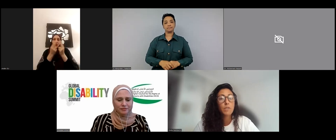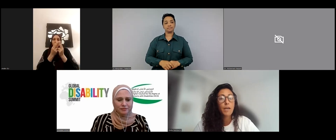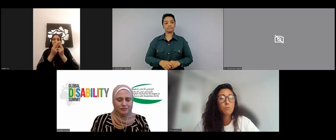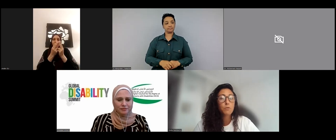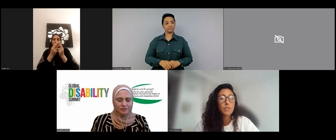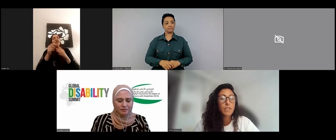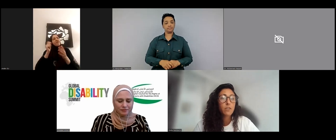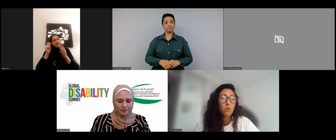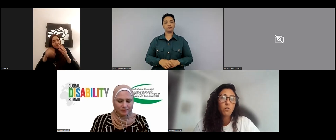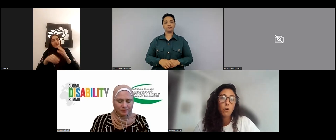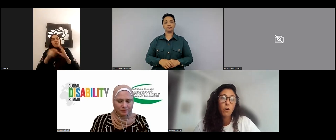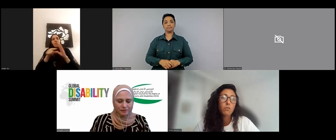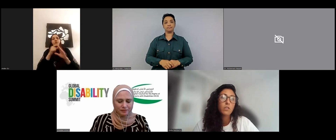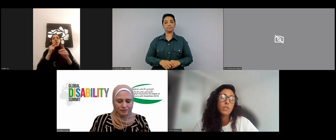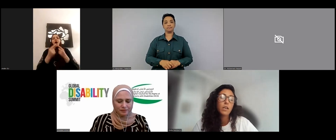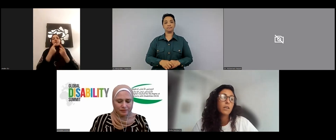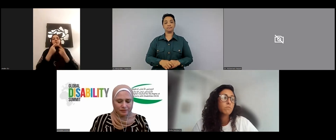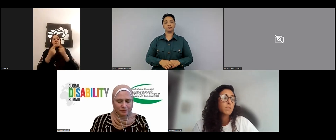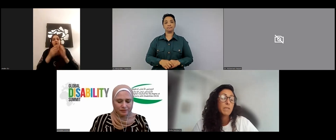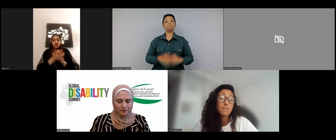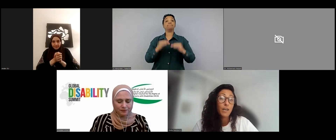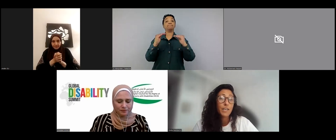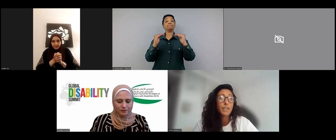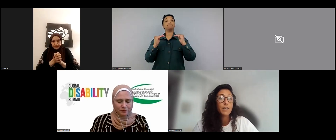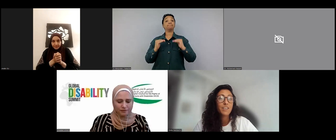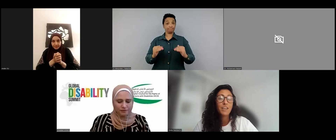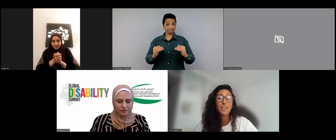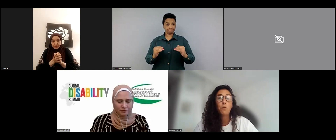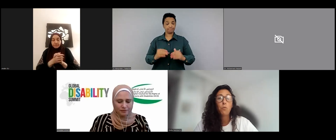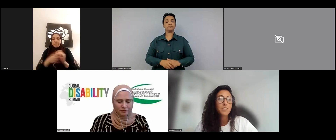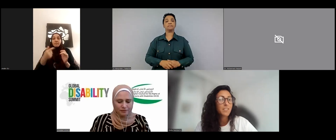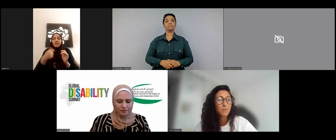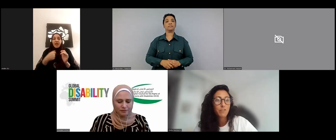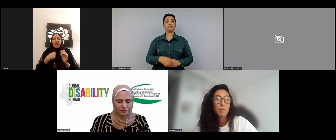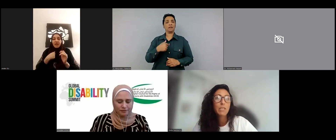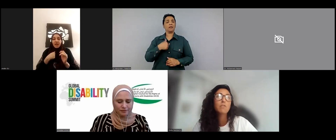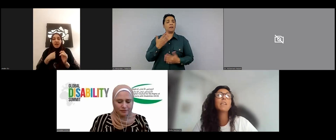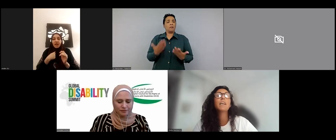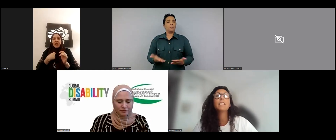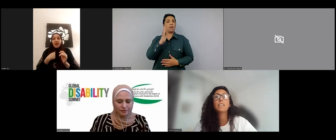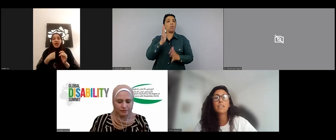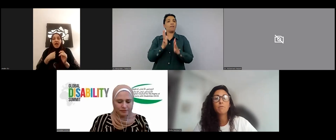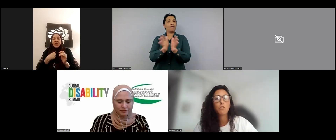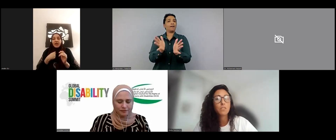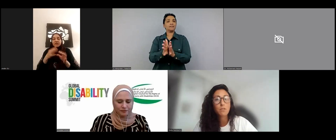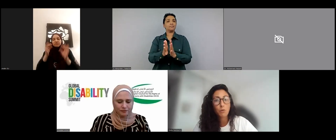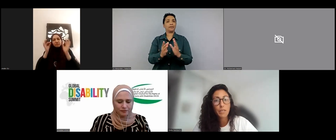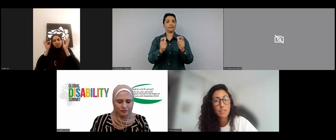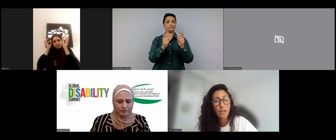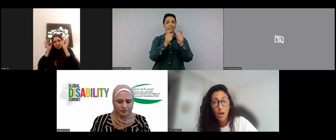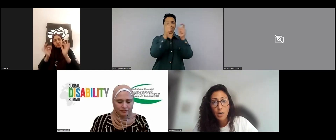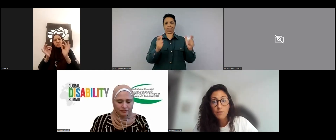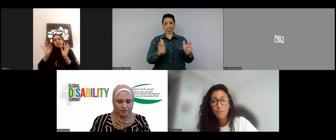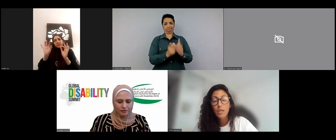To now briefly go on specifying what this framing look like and what these